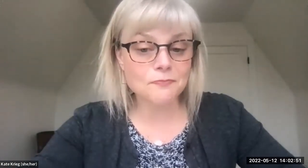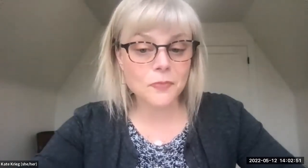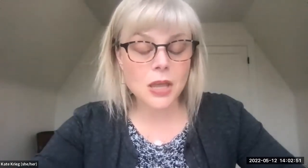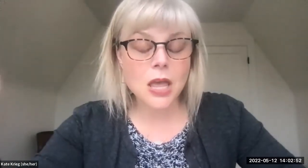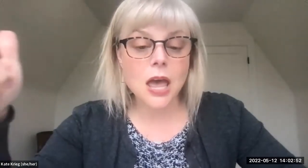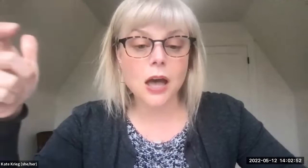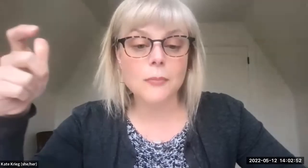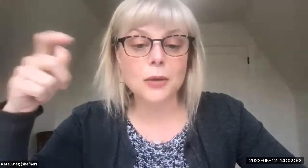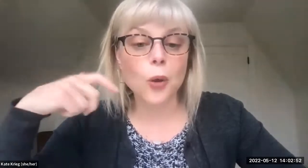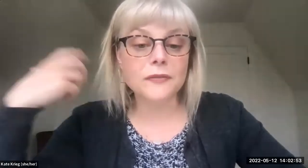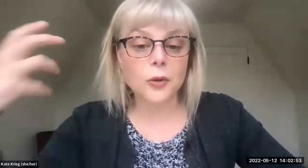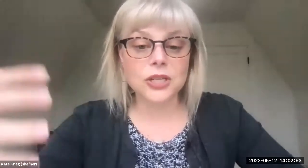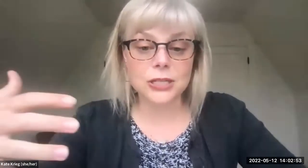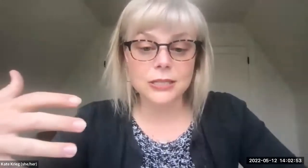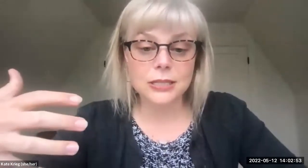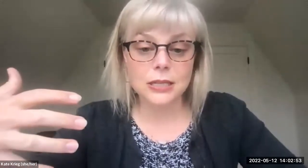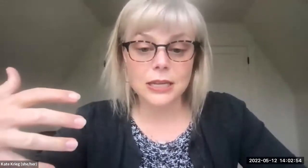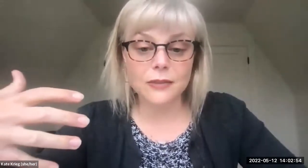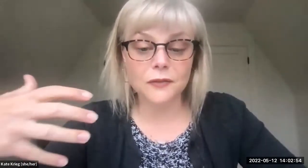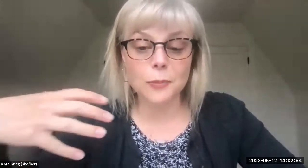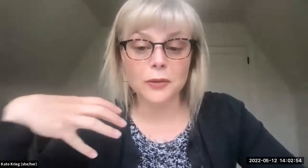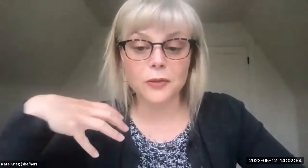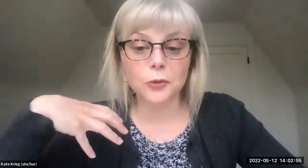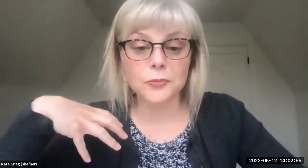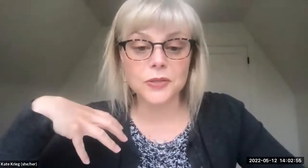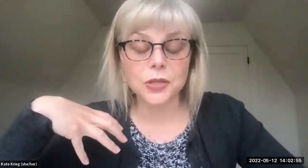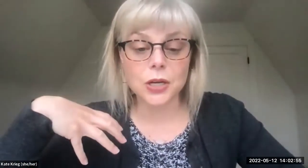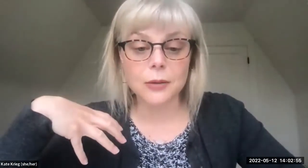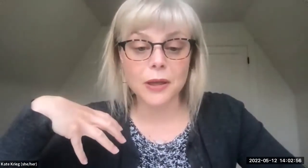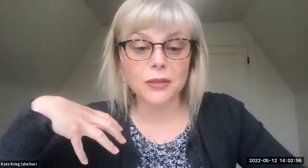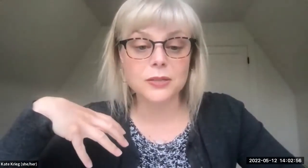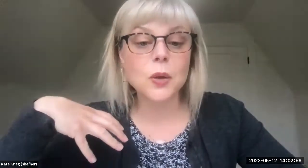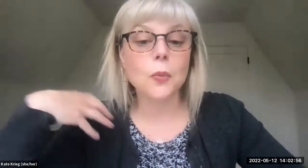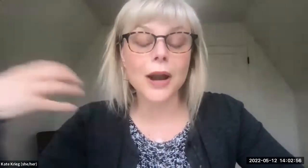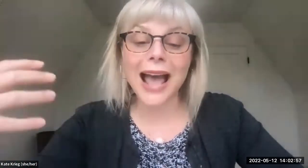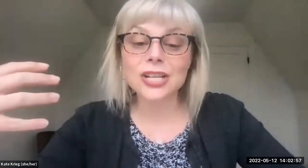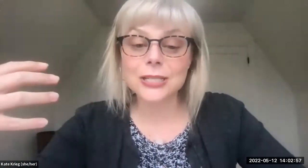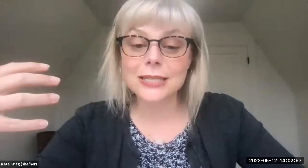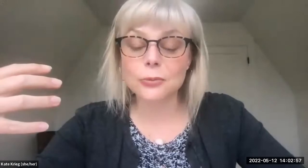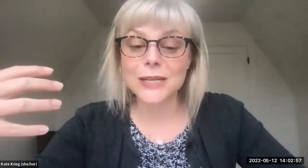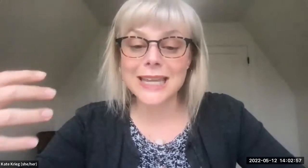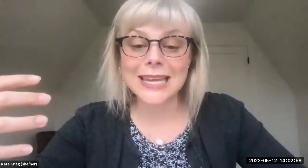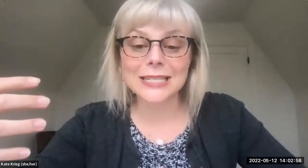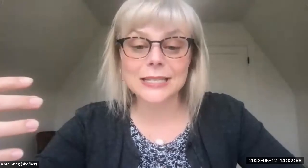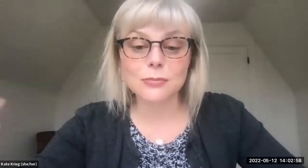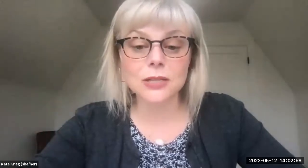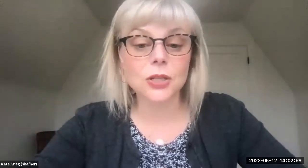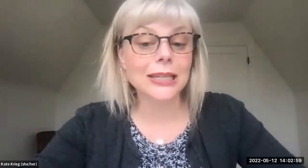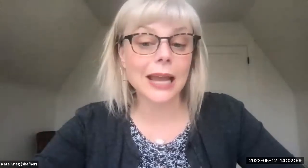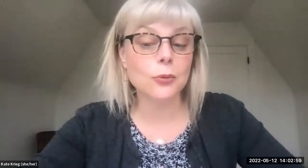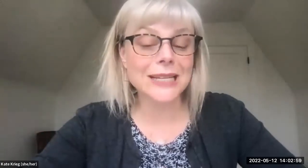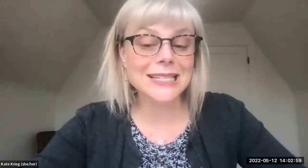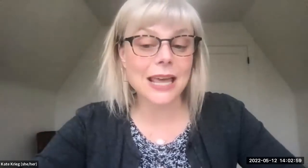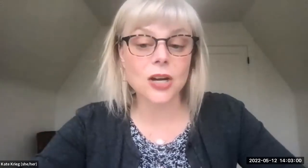website. And one of the questions in the framework that the group is starting with is, what actions can we take to